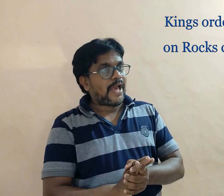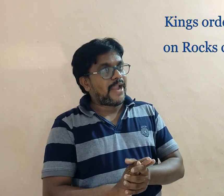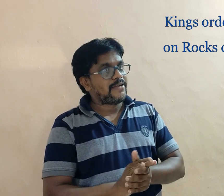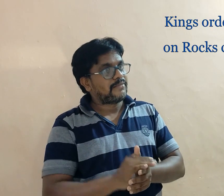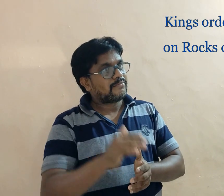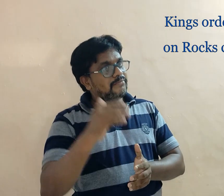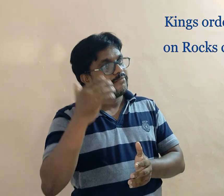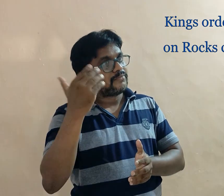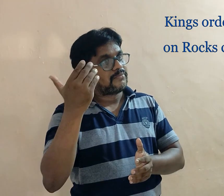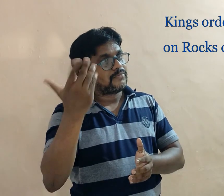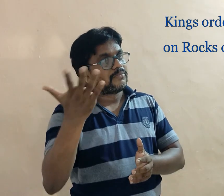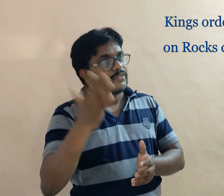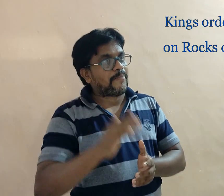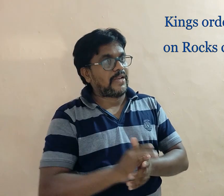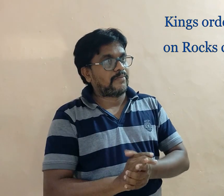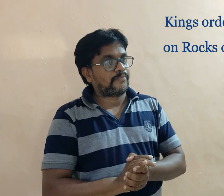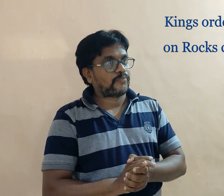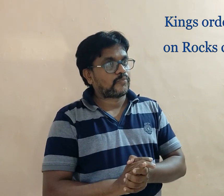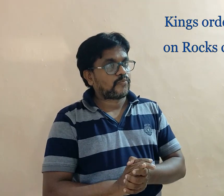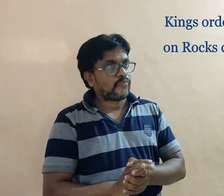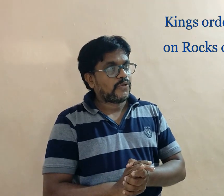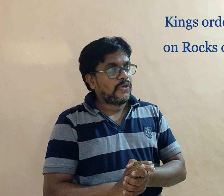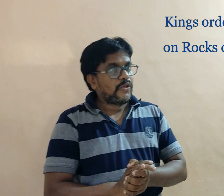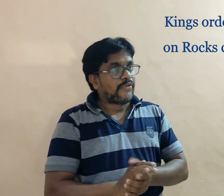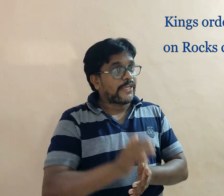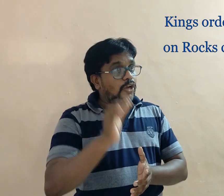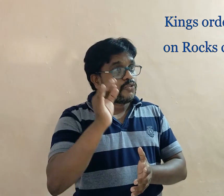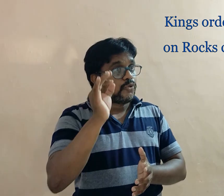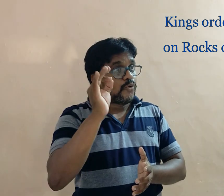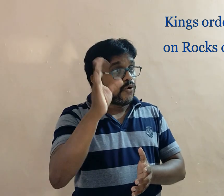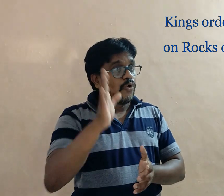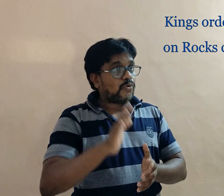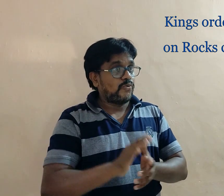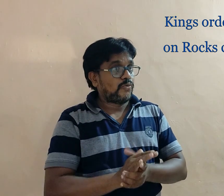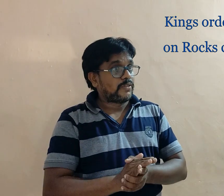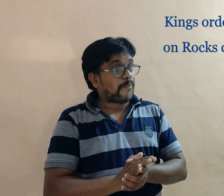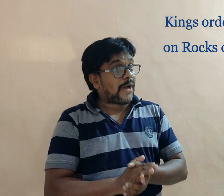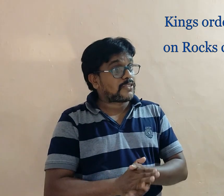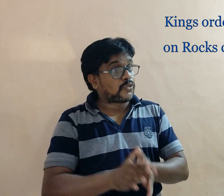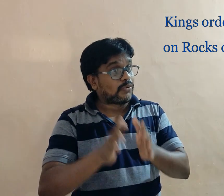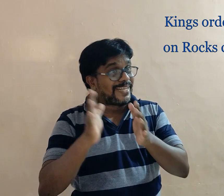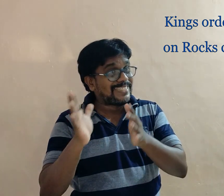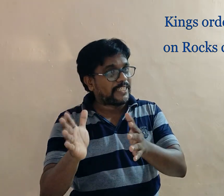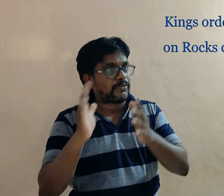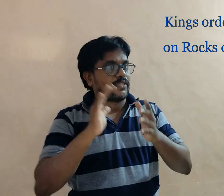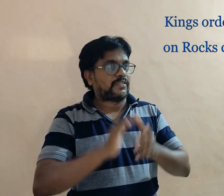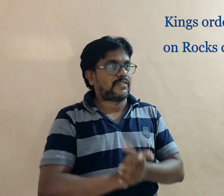and Tamil. We can also know the past through inscriptions.